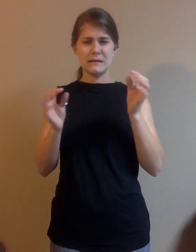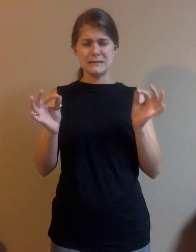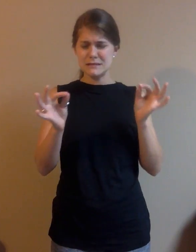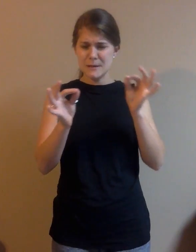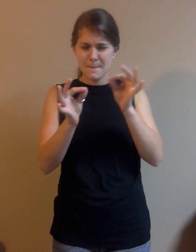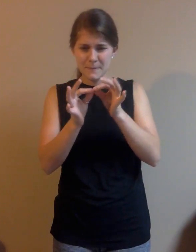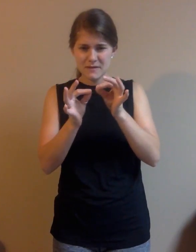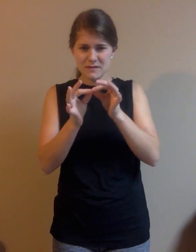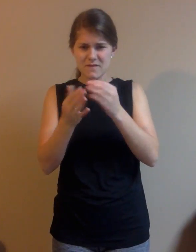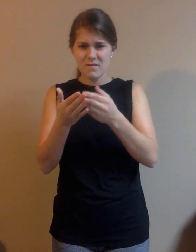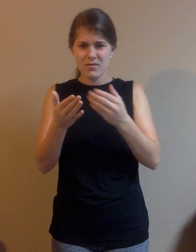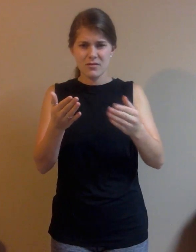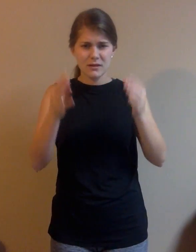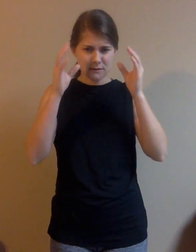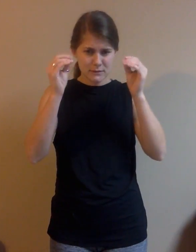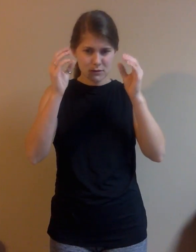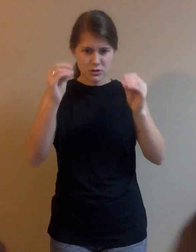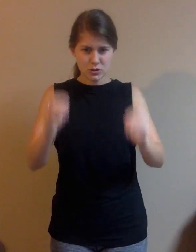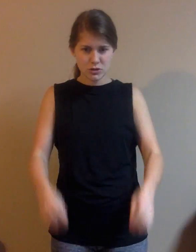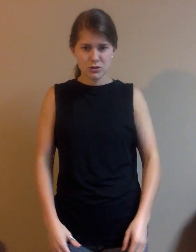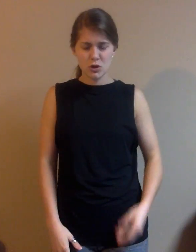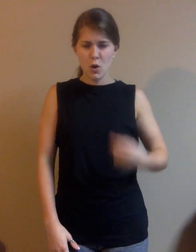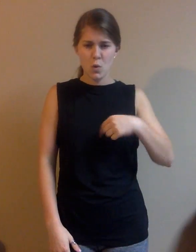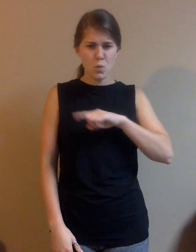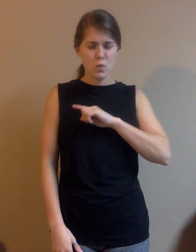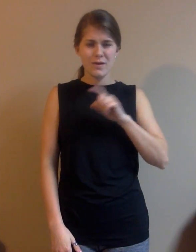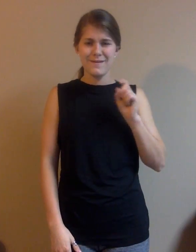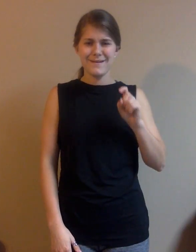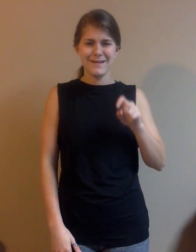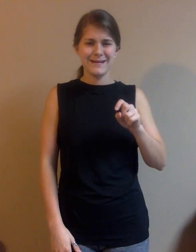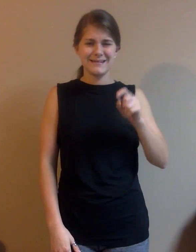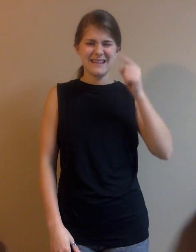on which we're educating our children. There was a wonderful quote by Jonas Salk who said,